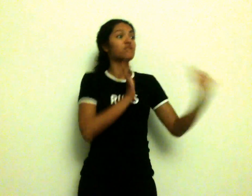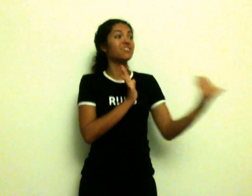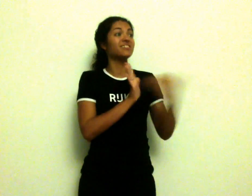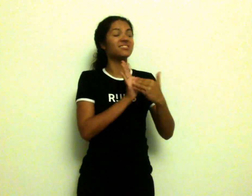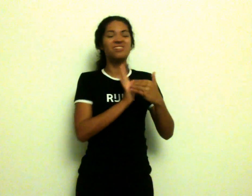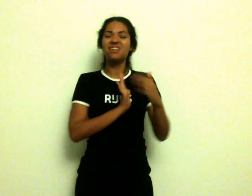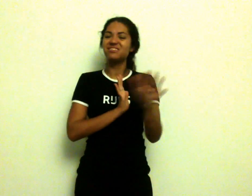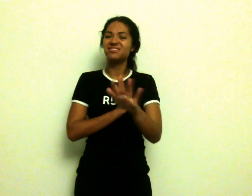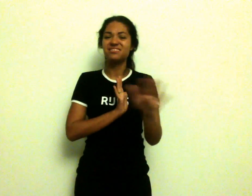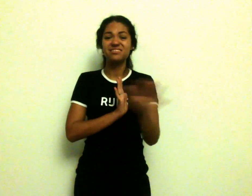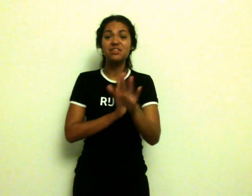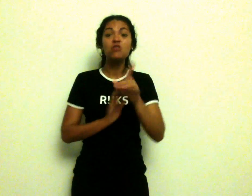what it believes.